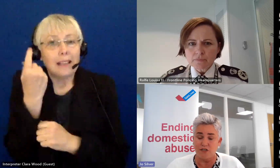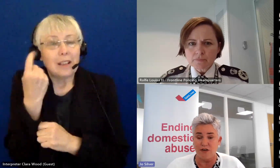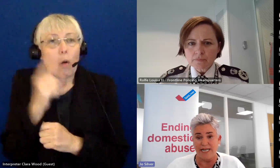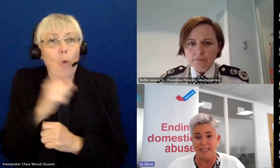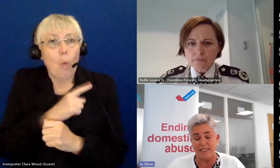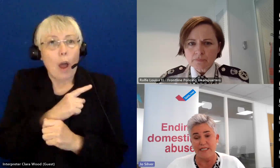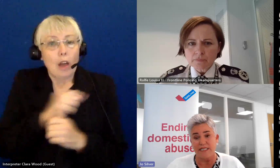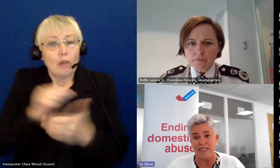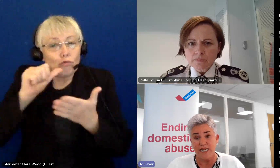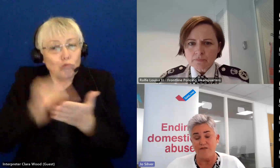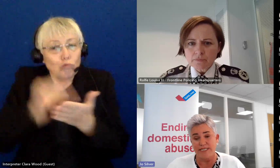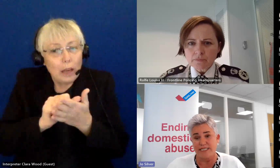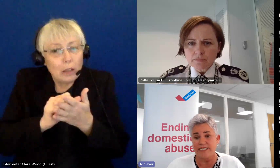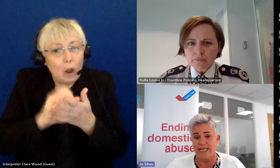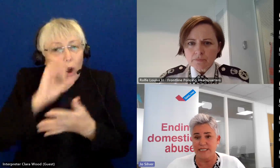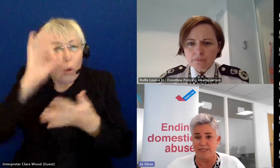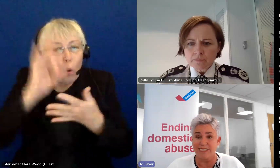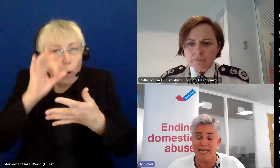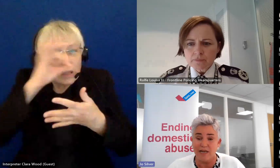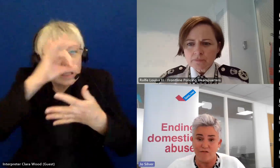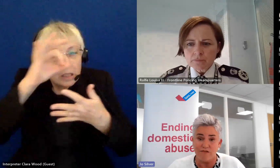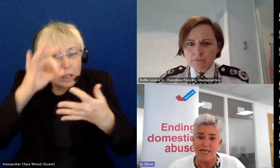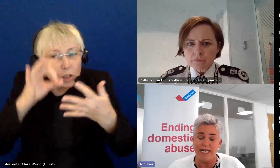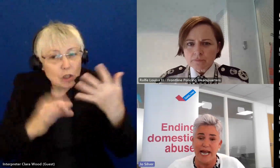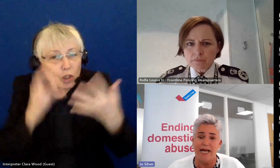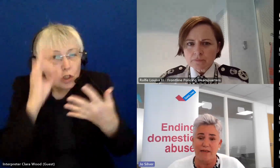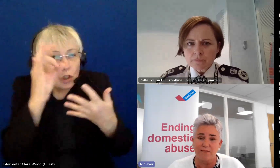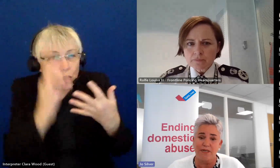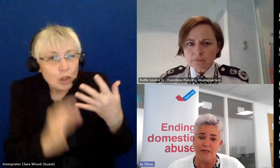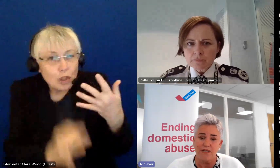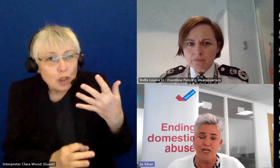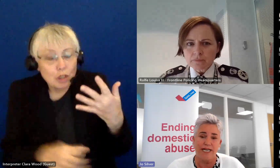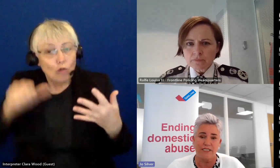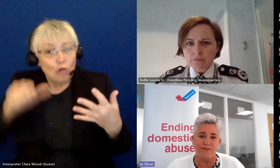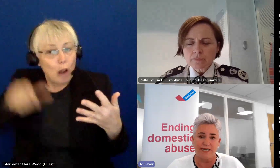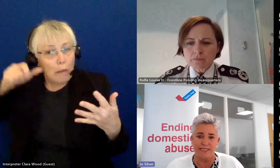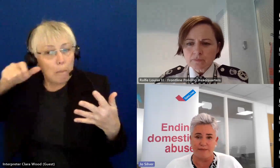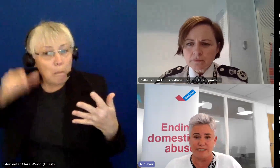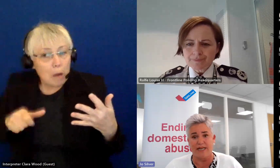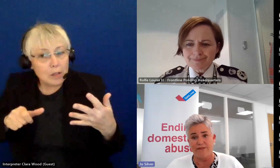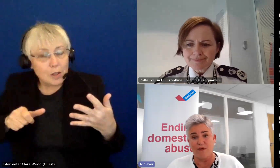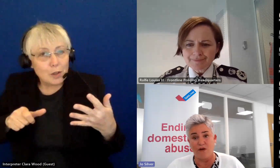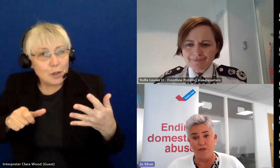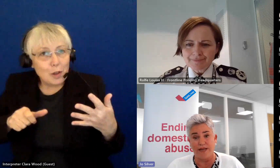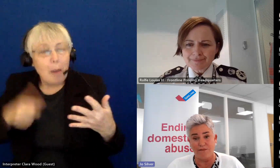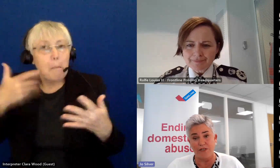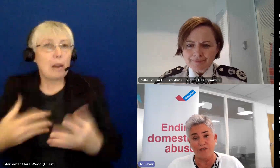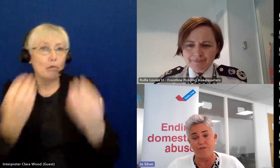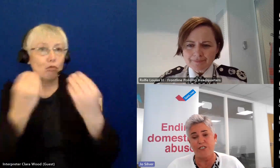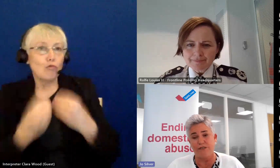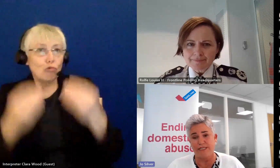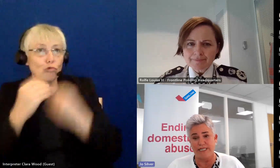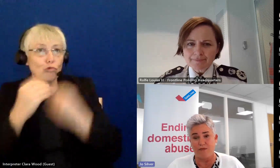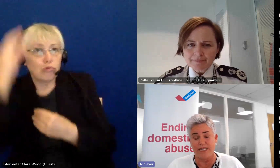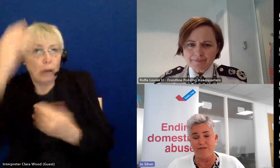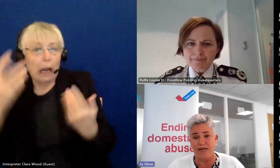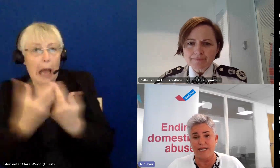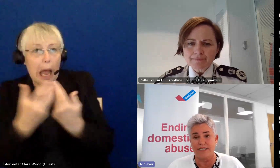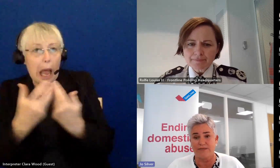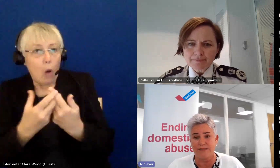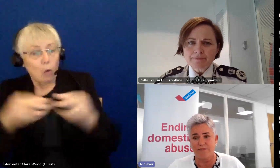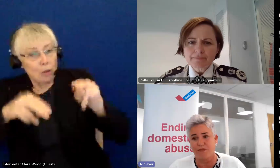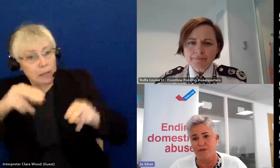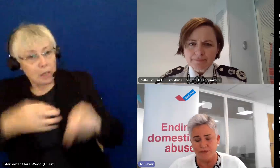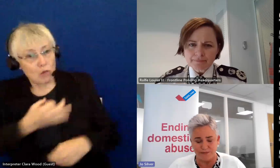somebody that's been trained in risk assessment can really help change victims' life on that first opportunity when